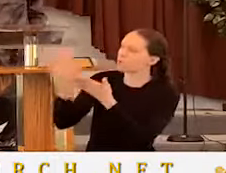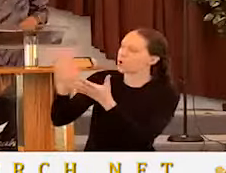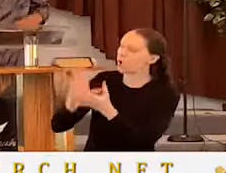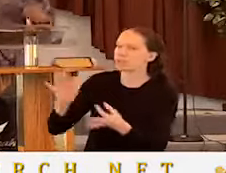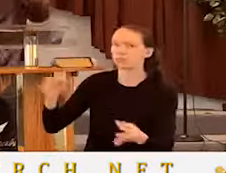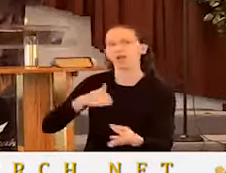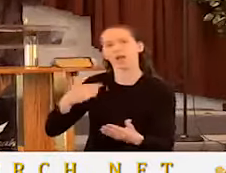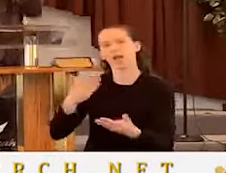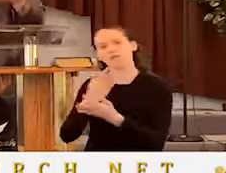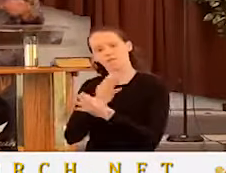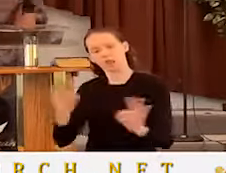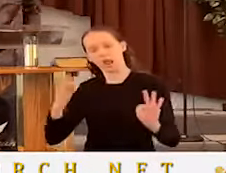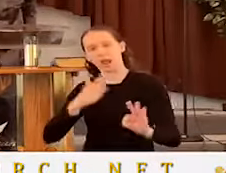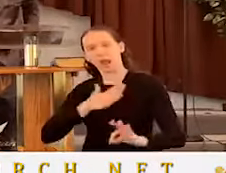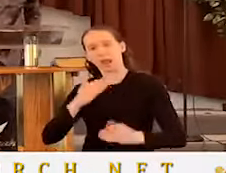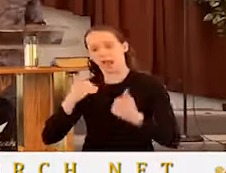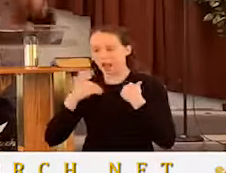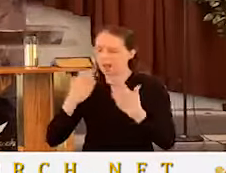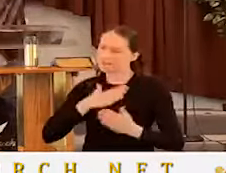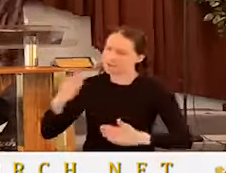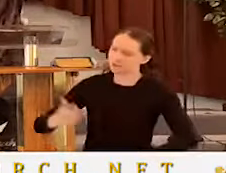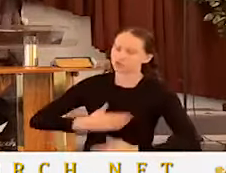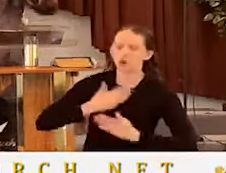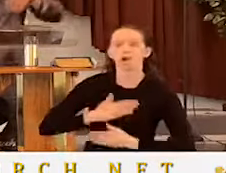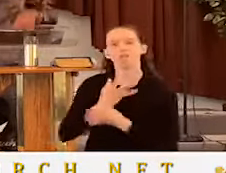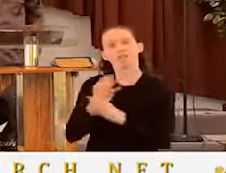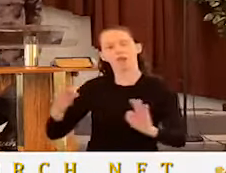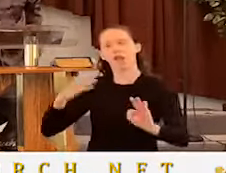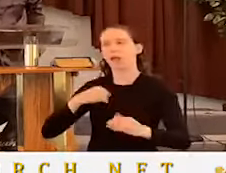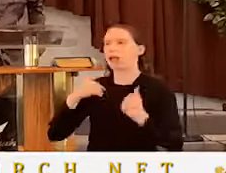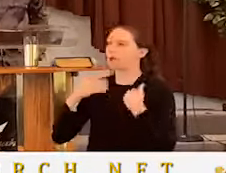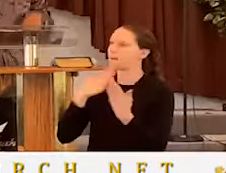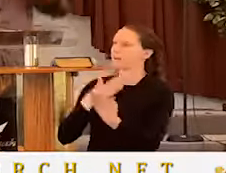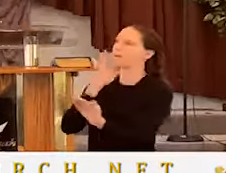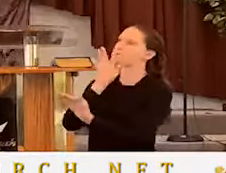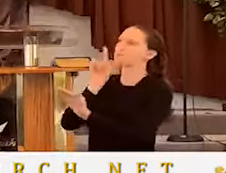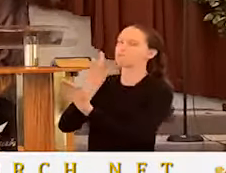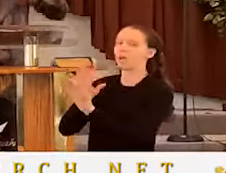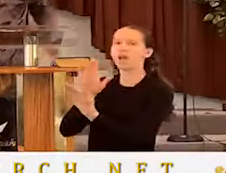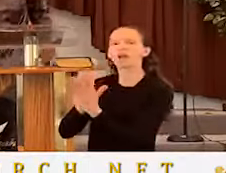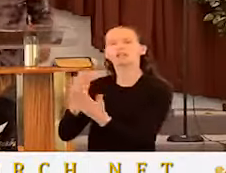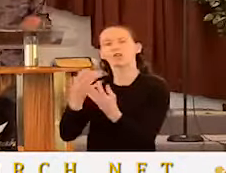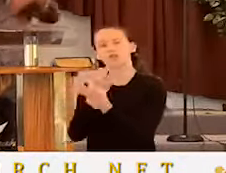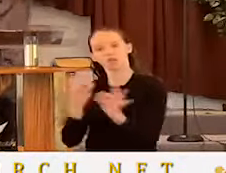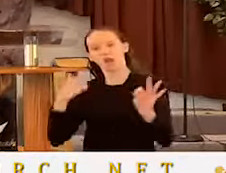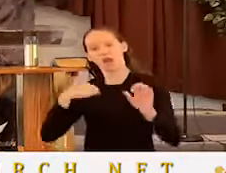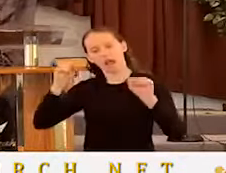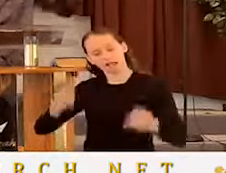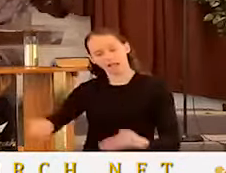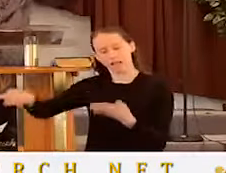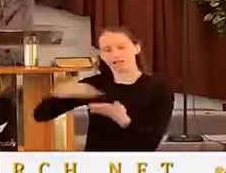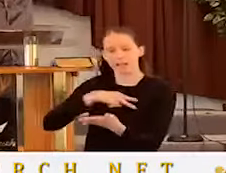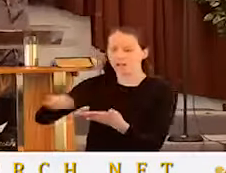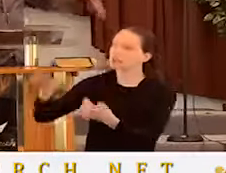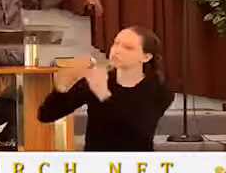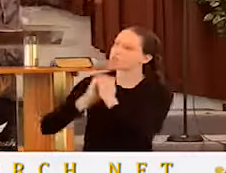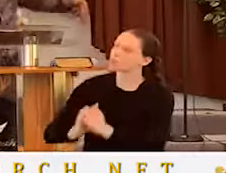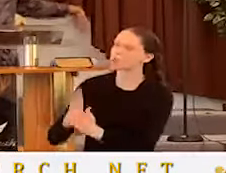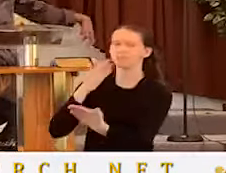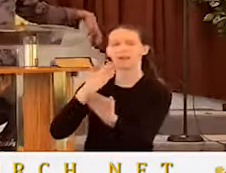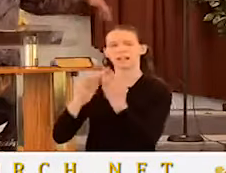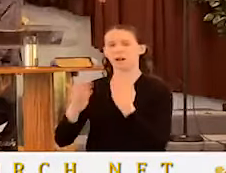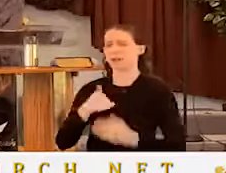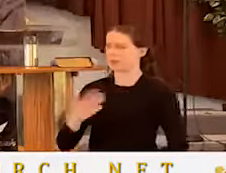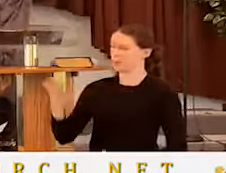my joy. I'm free to get my praise on. I'm free to get my worship on. I'm free to dance. It doesn't matter what my